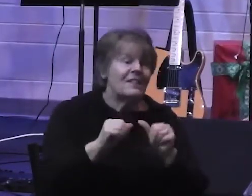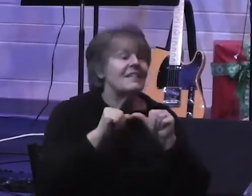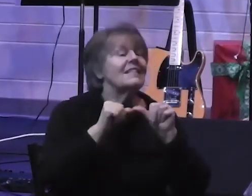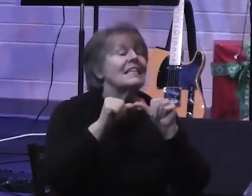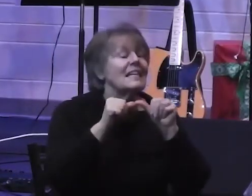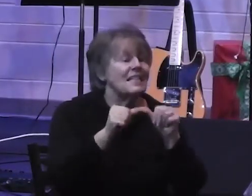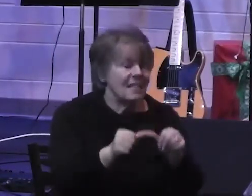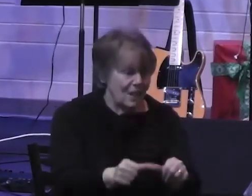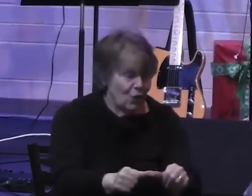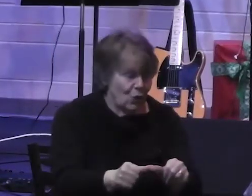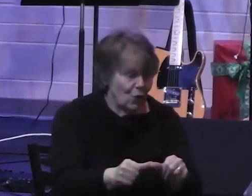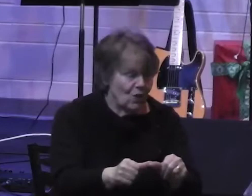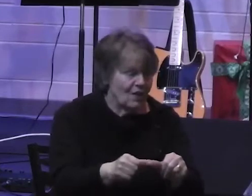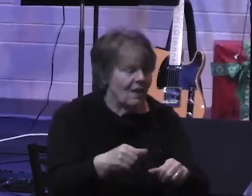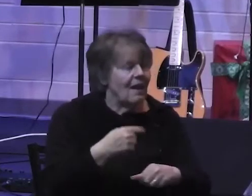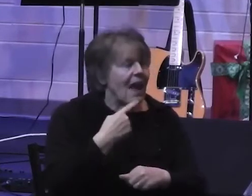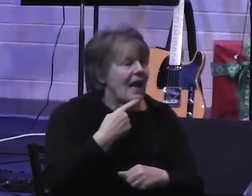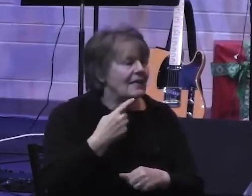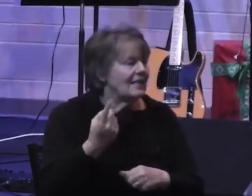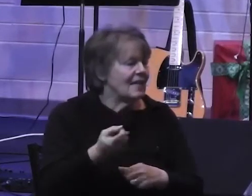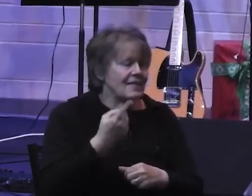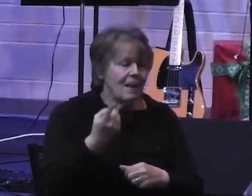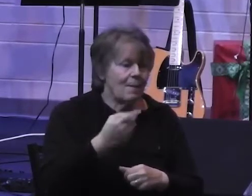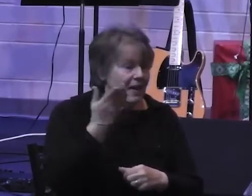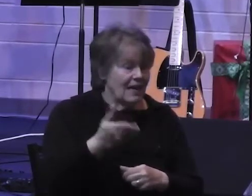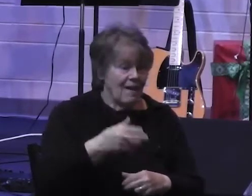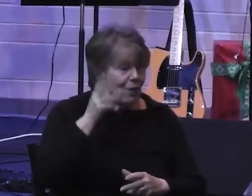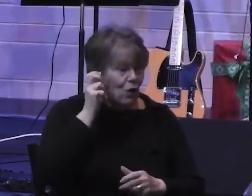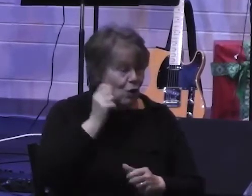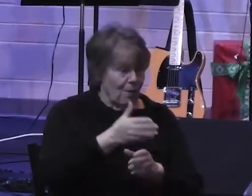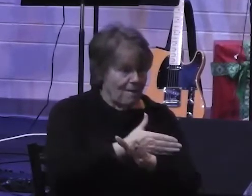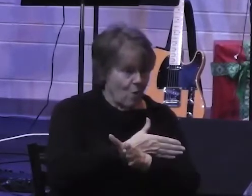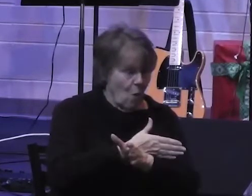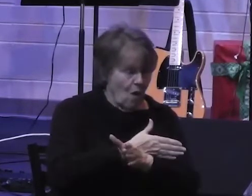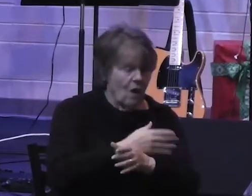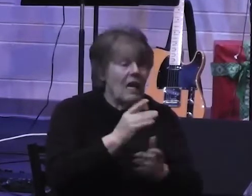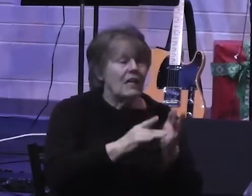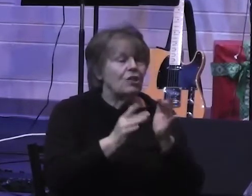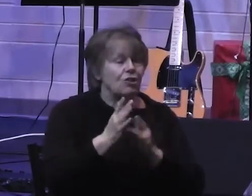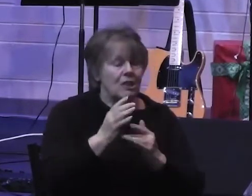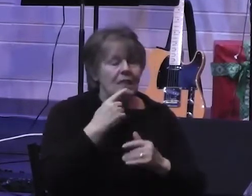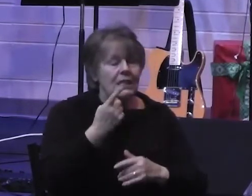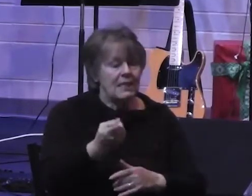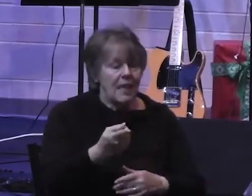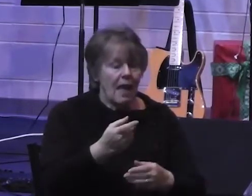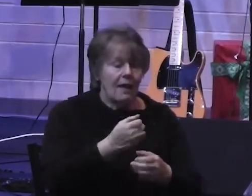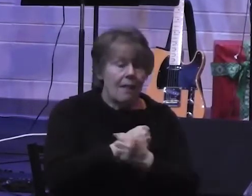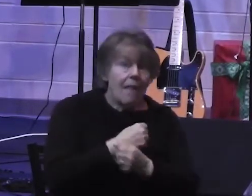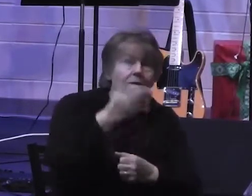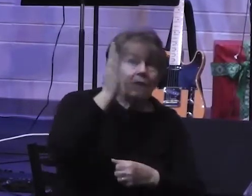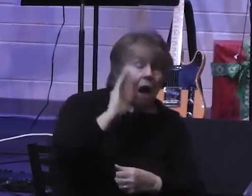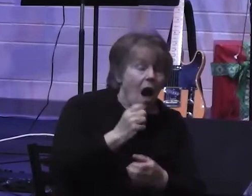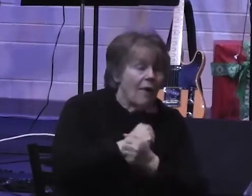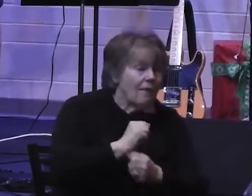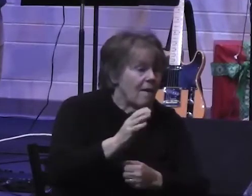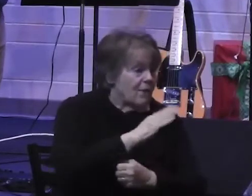that had never been heard before. After saying love God and love your neighbor, he then says,